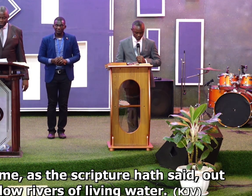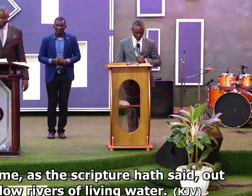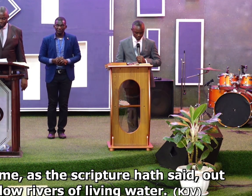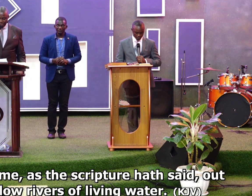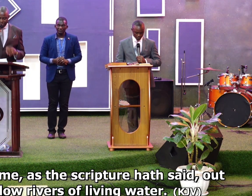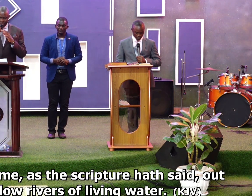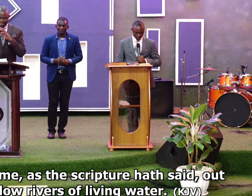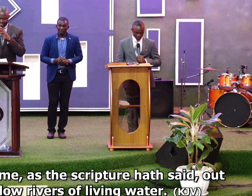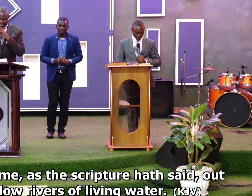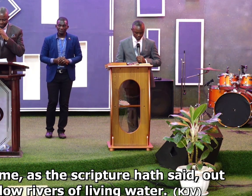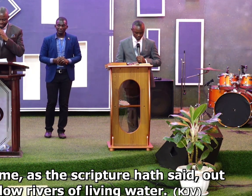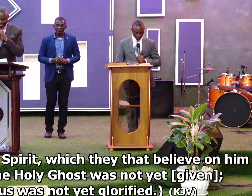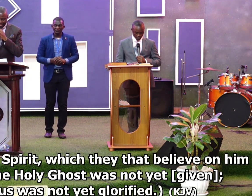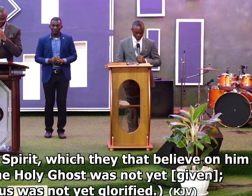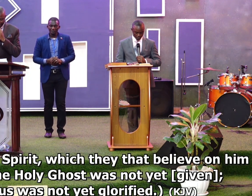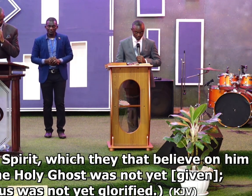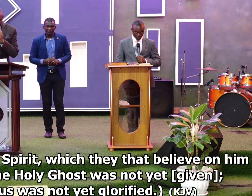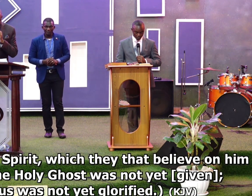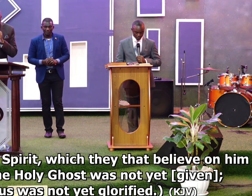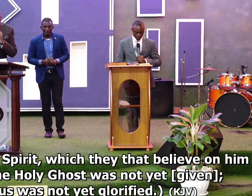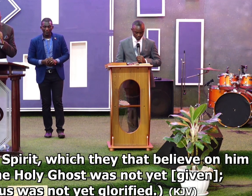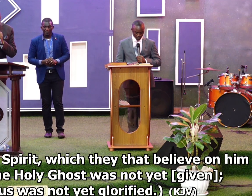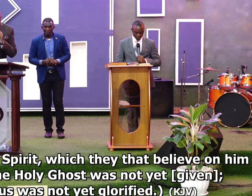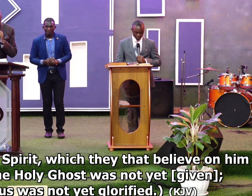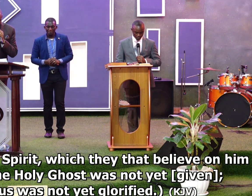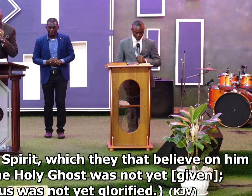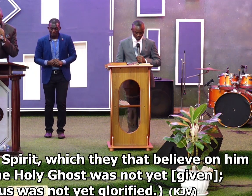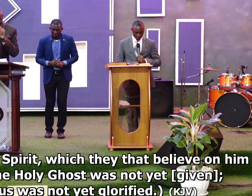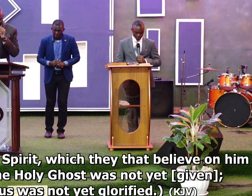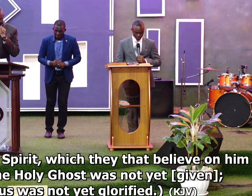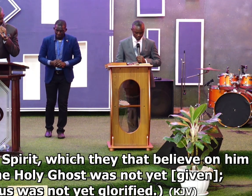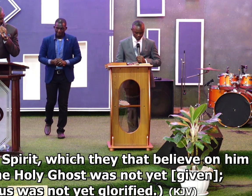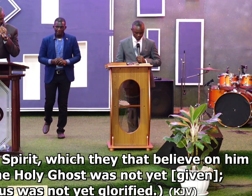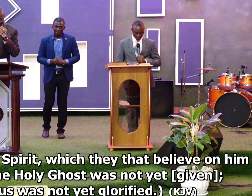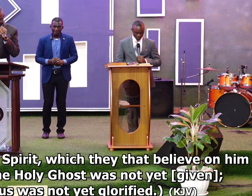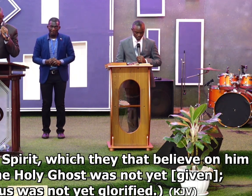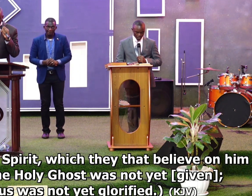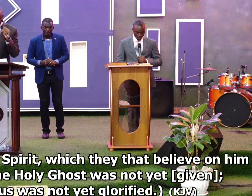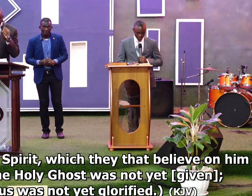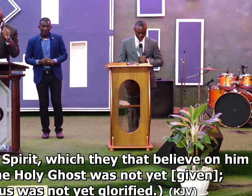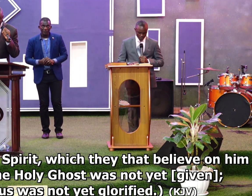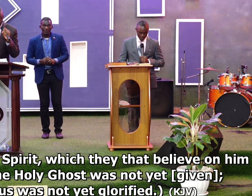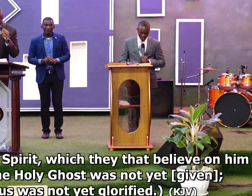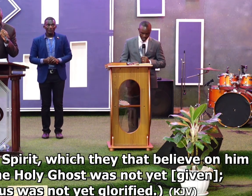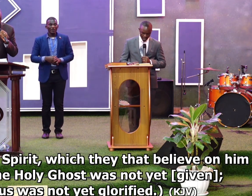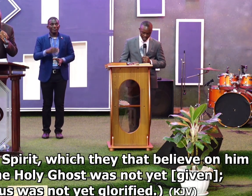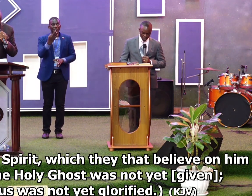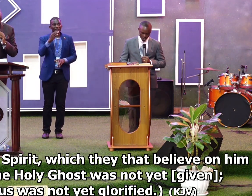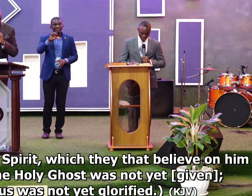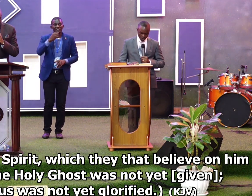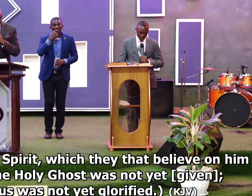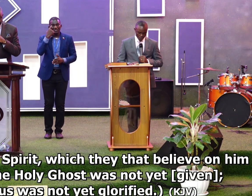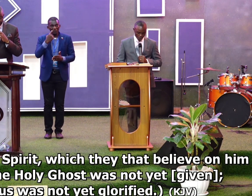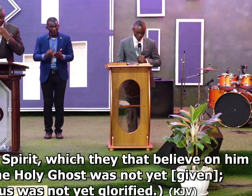Holy Ghost was not yet given, because that Jesus was not yet glorified. Olwasatumuomwenda